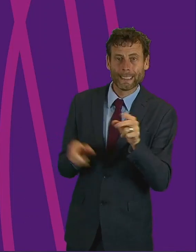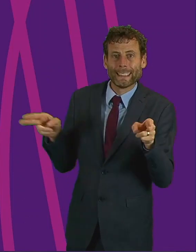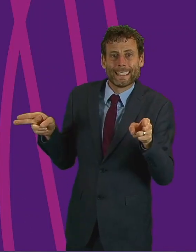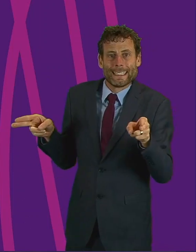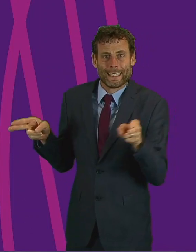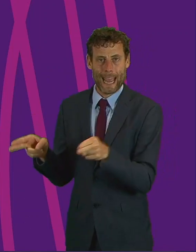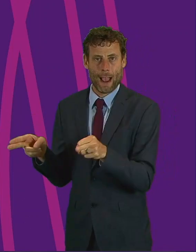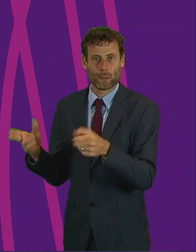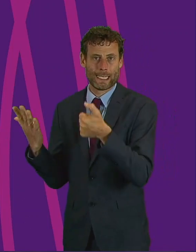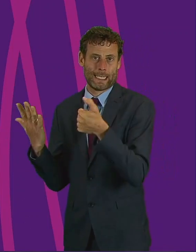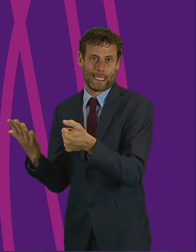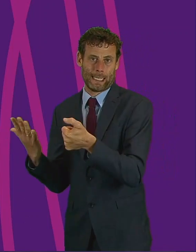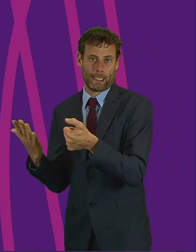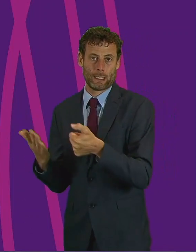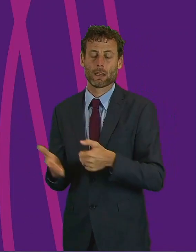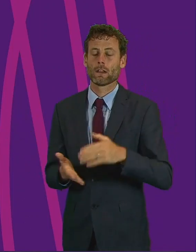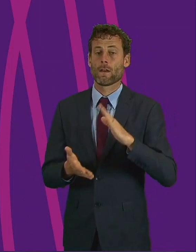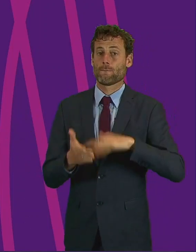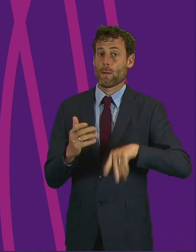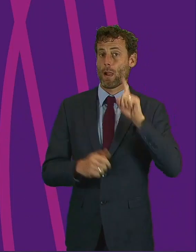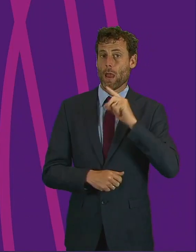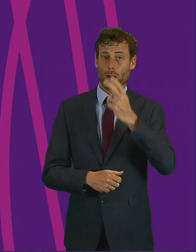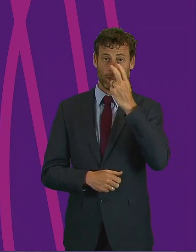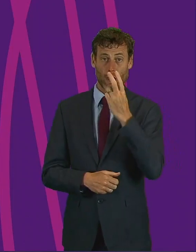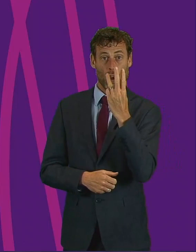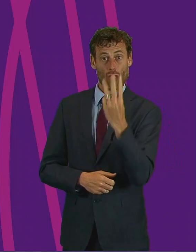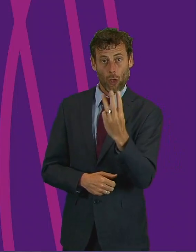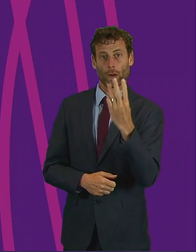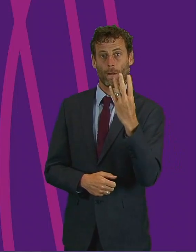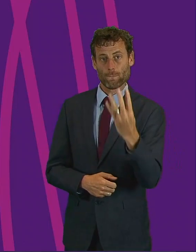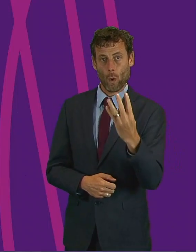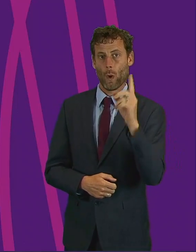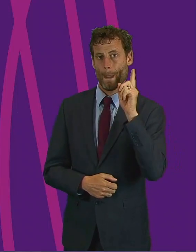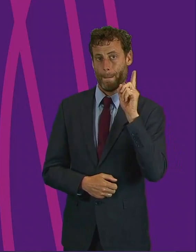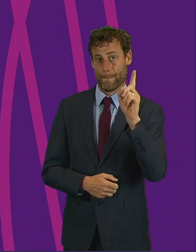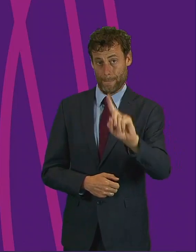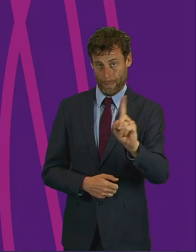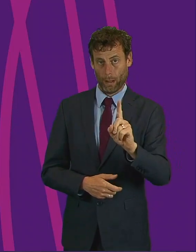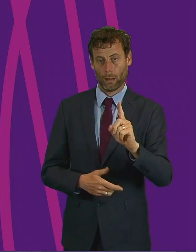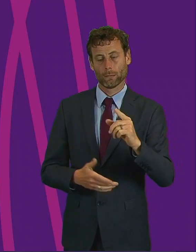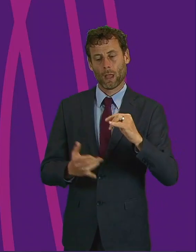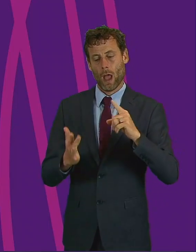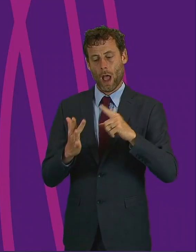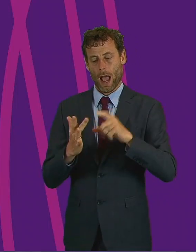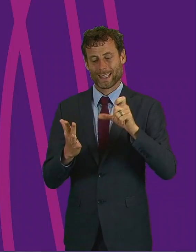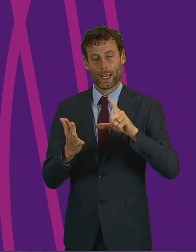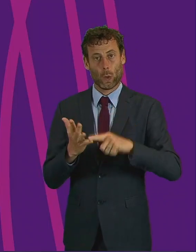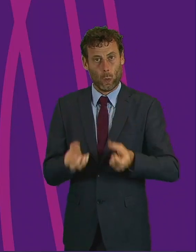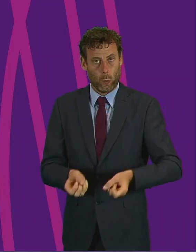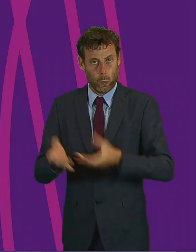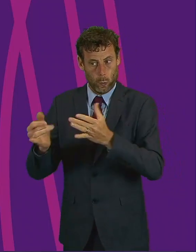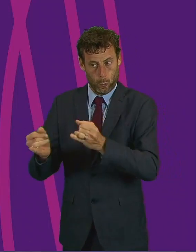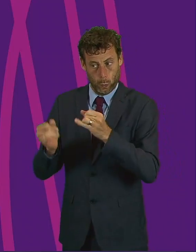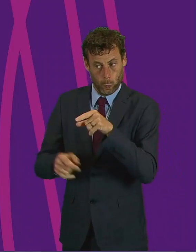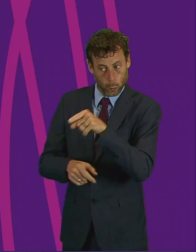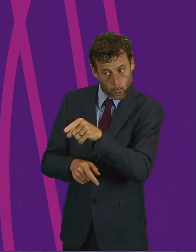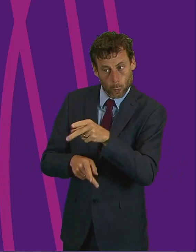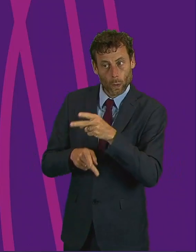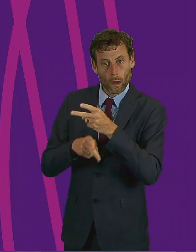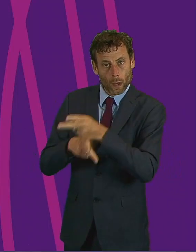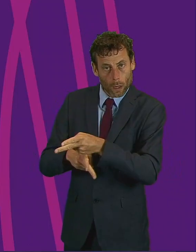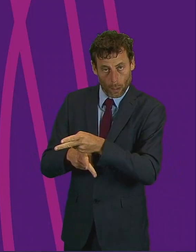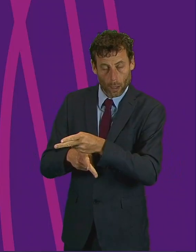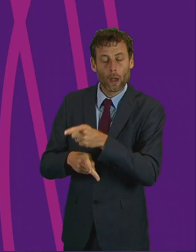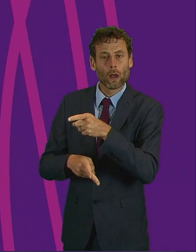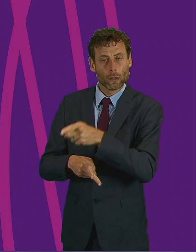As of last night, 34 people were in intensive care with confirmed or suspected COVID-19, which is no change